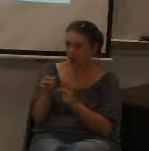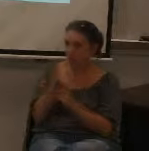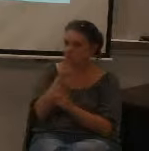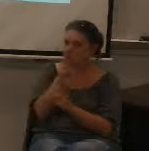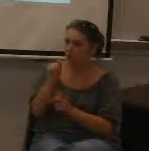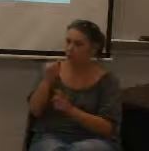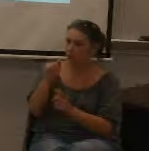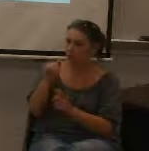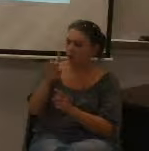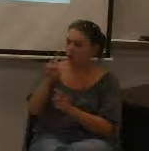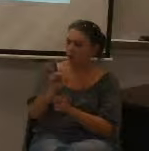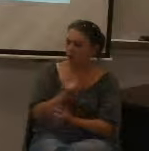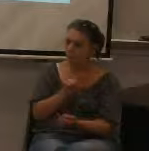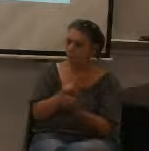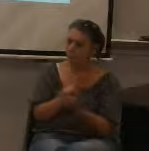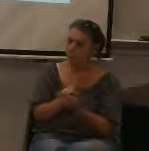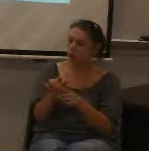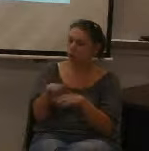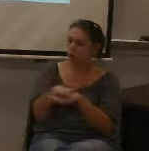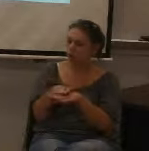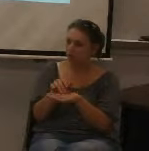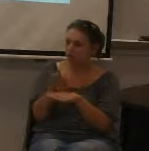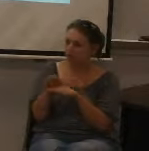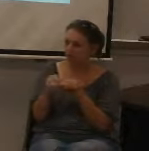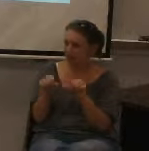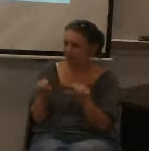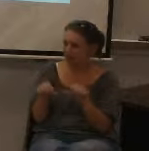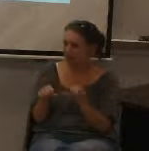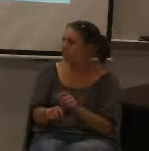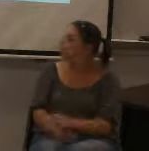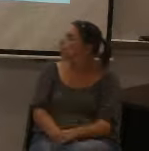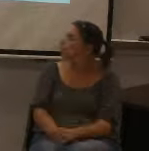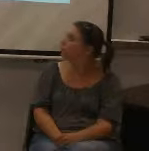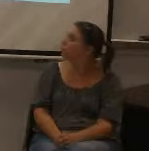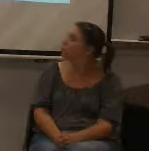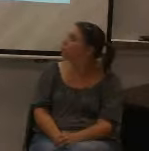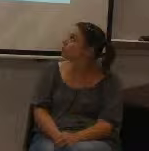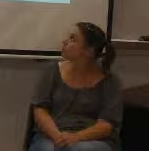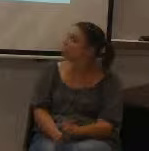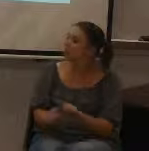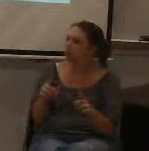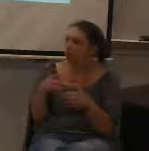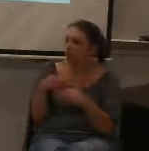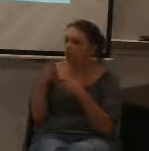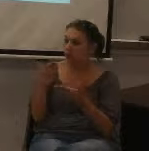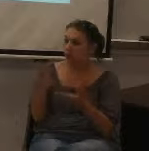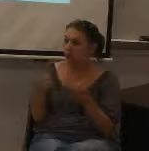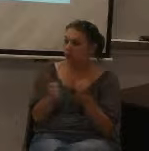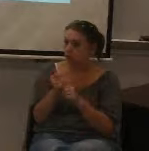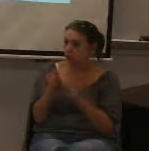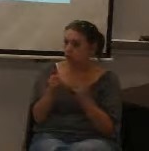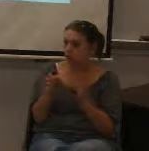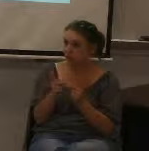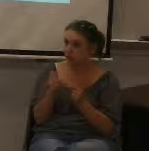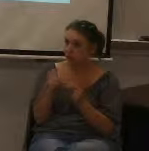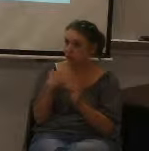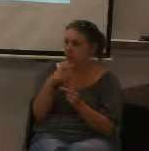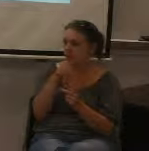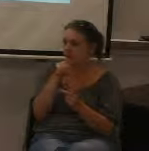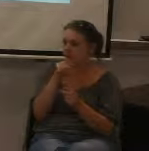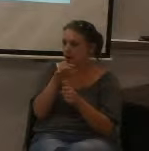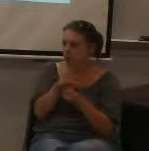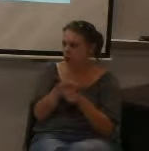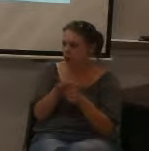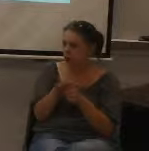water table intersects the surface of the land. But out here, most of the places, we have this sort of dryish zone,